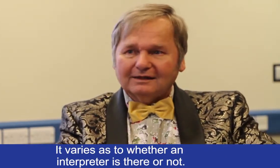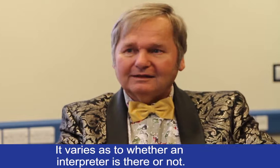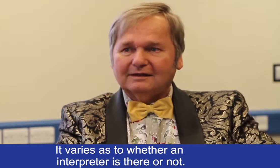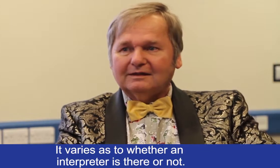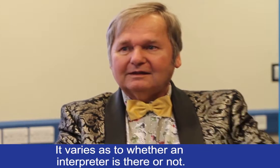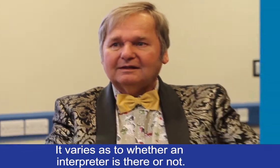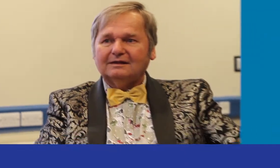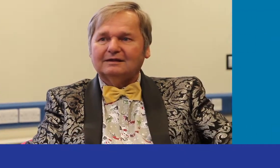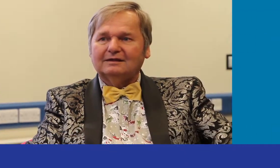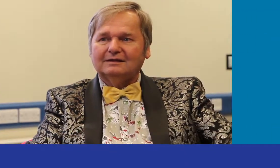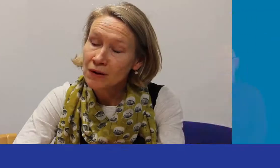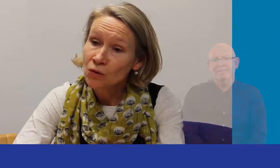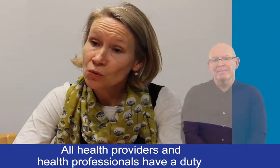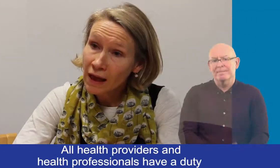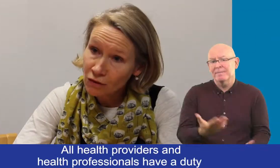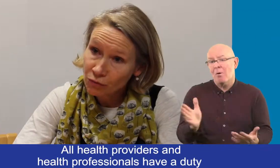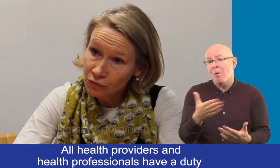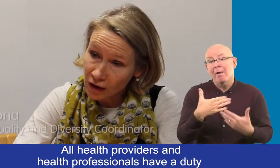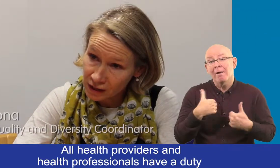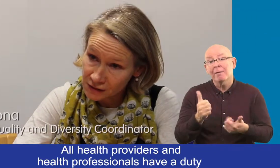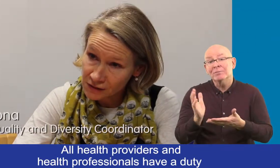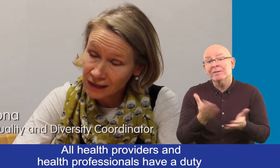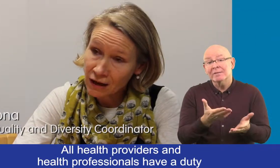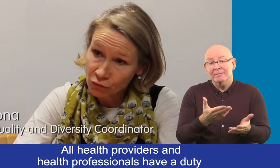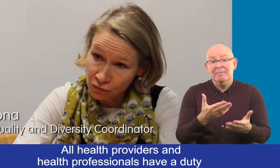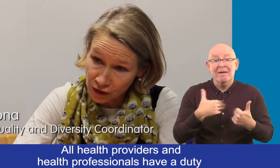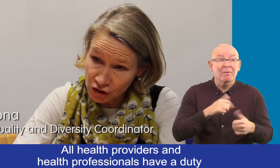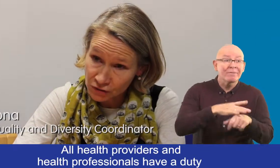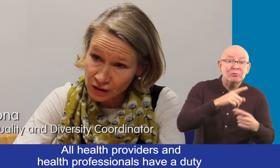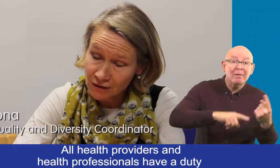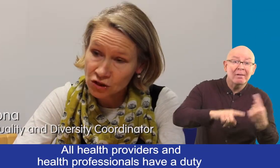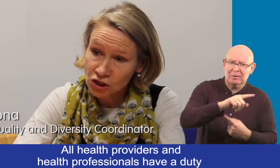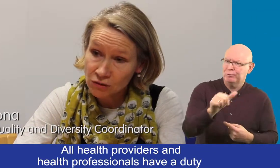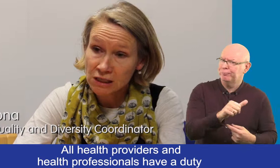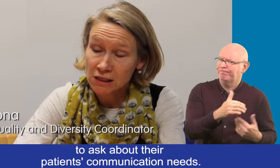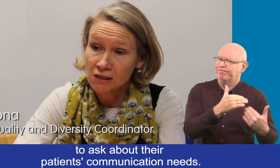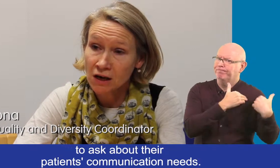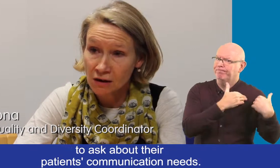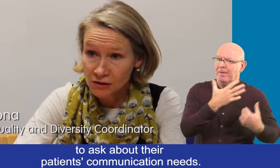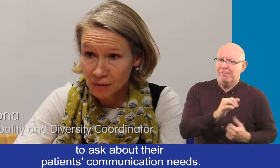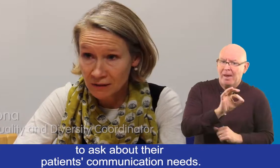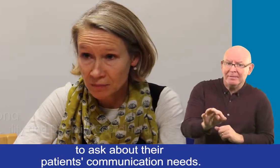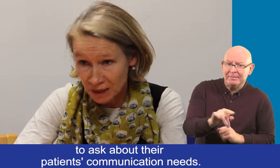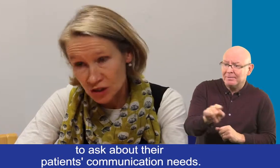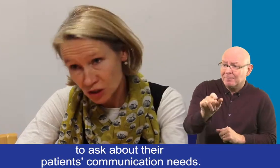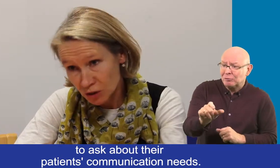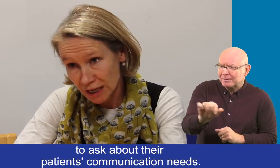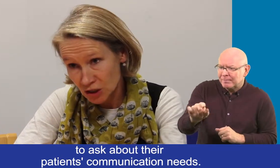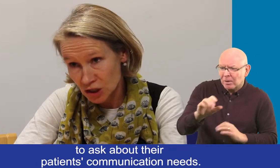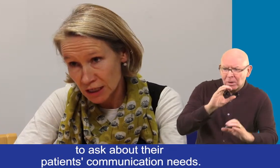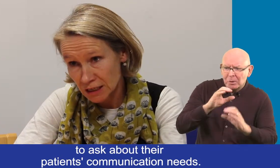is there or not. All health providers and health professionals have a duty to ask about their